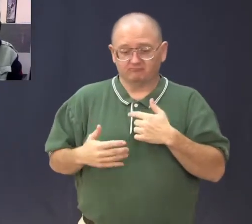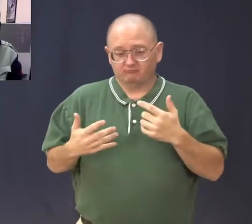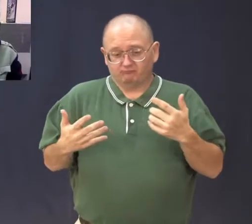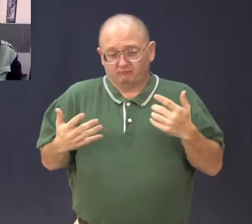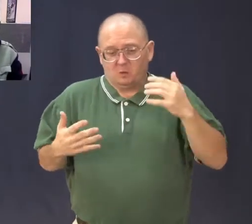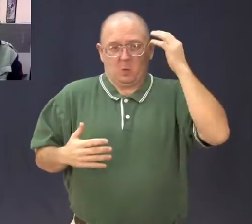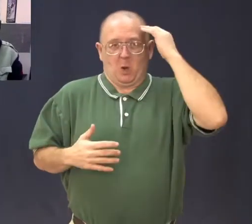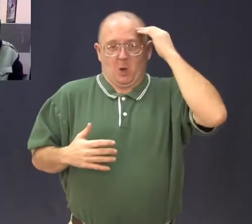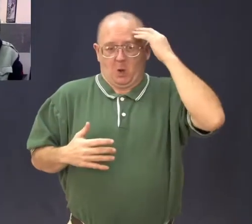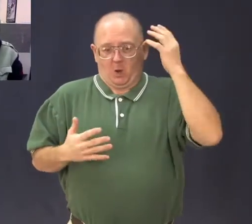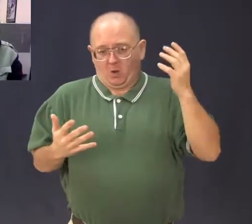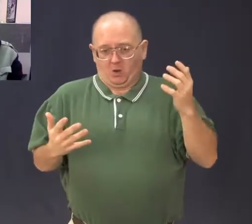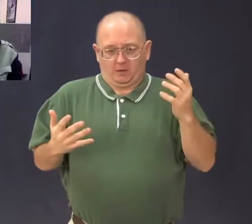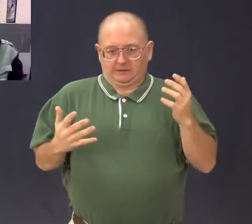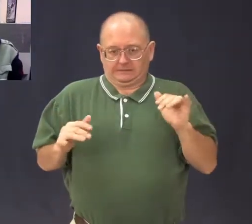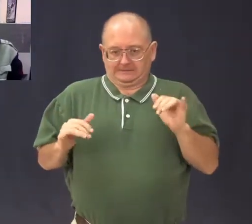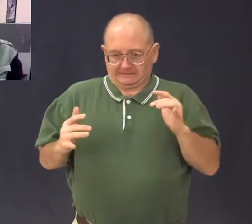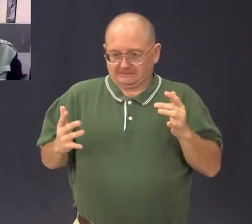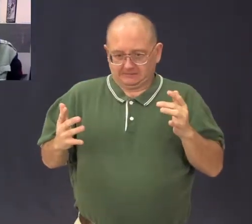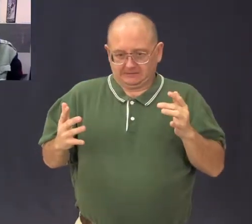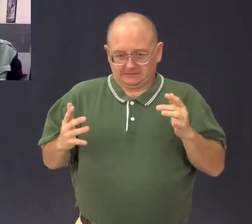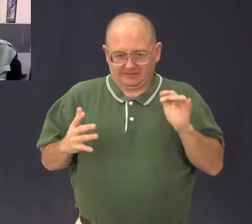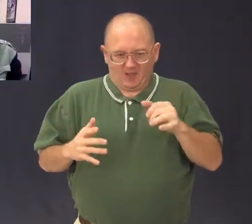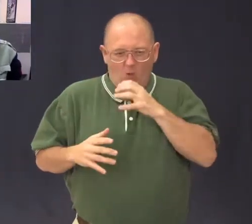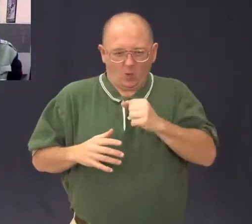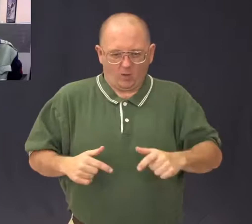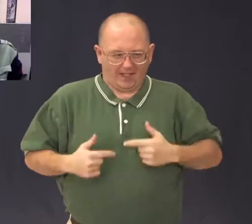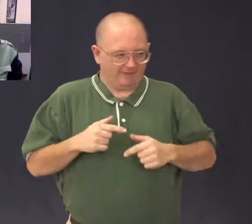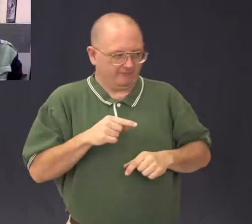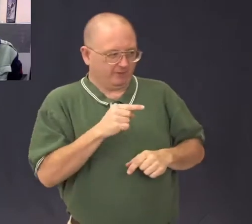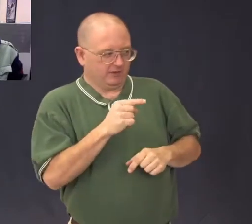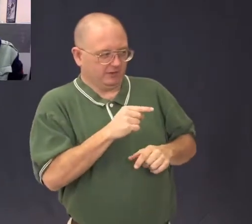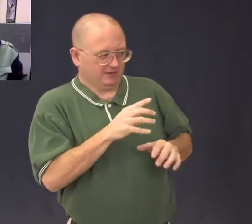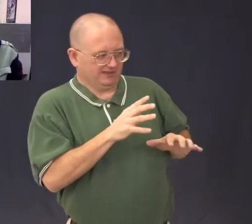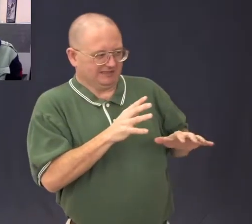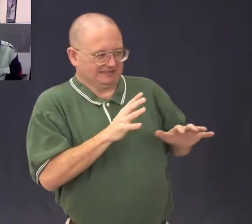I even tried something new. I tried coffee, and when you know it, I didn't like it.